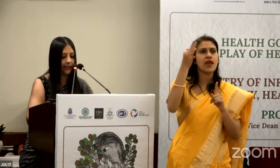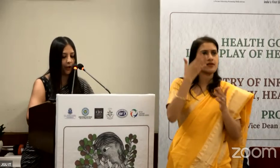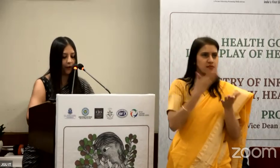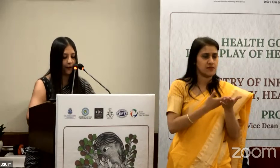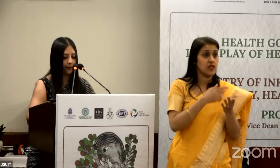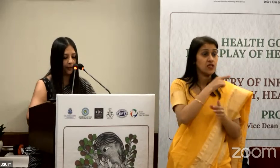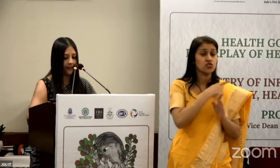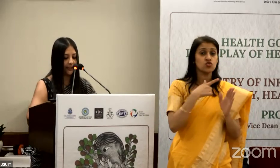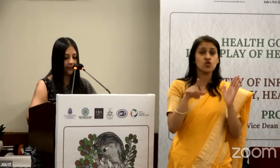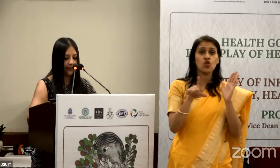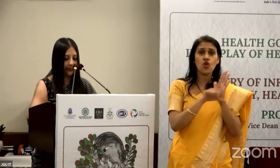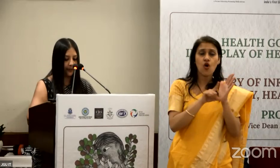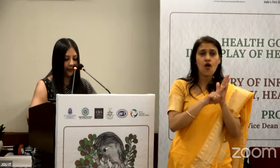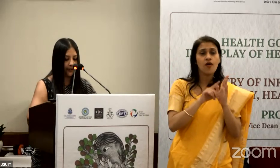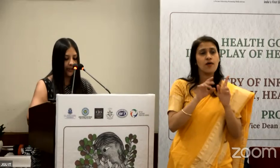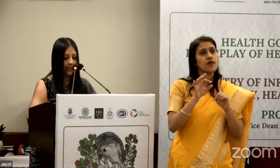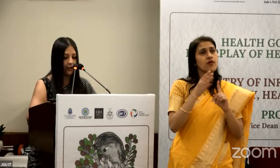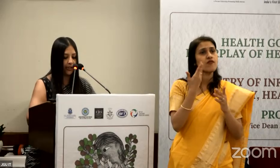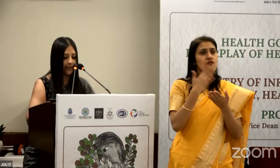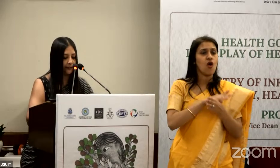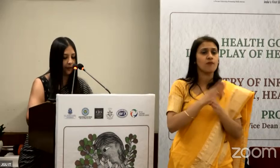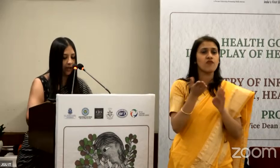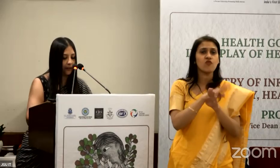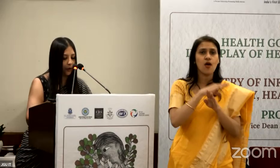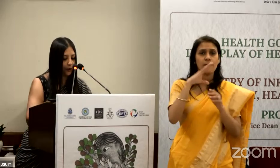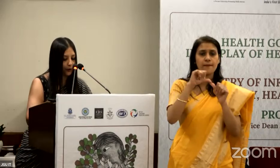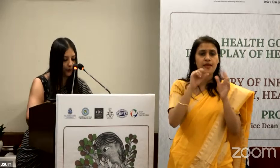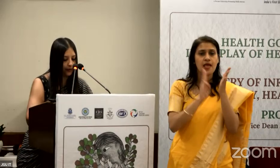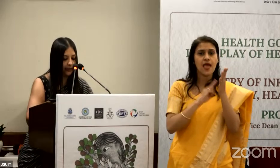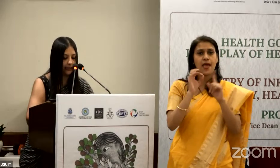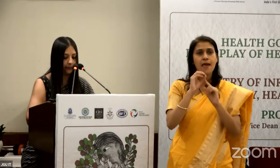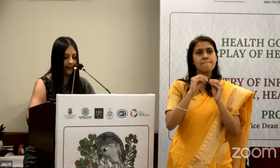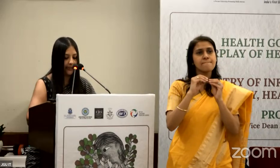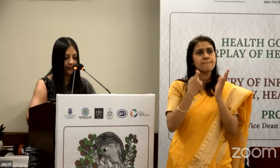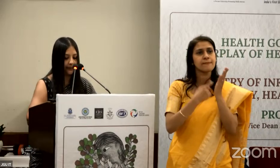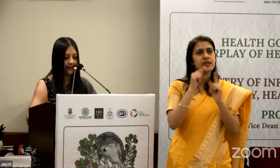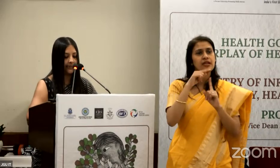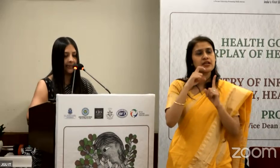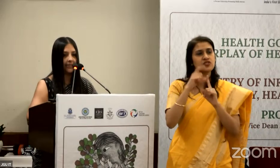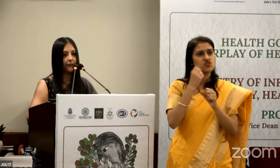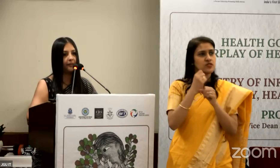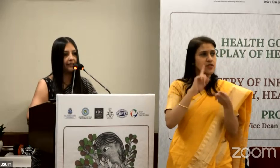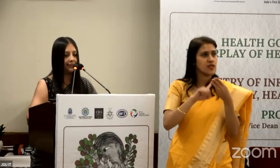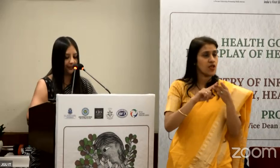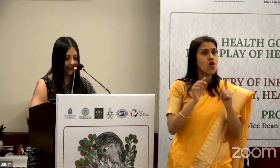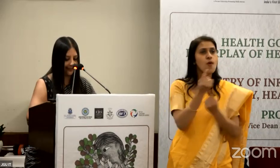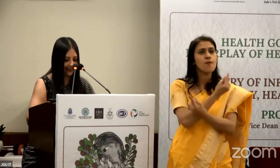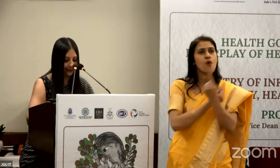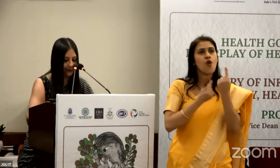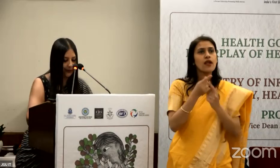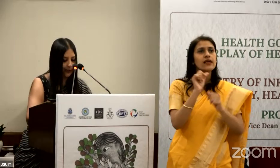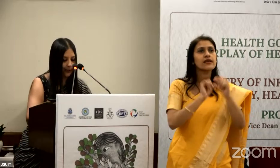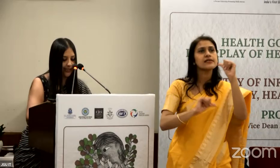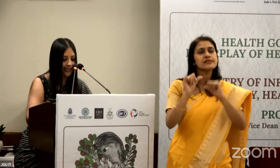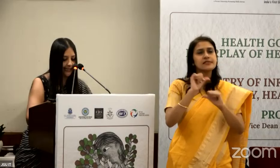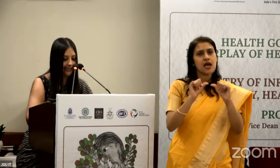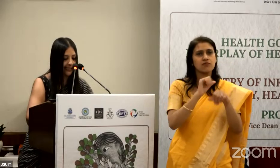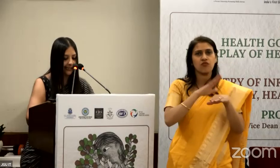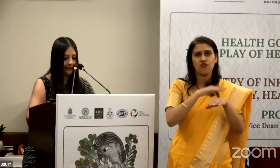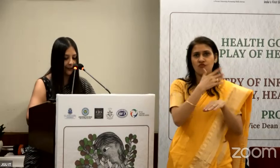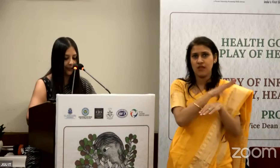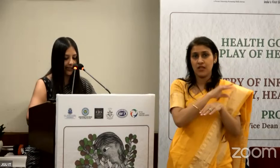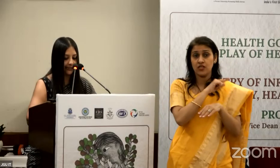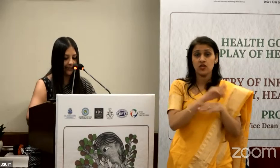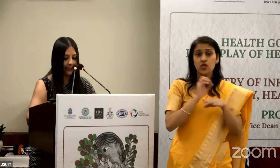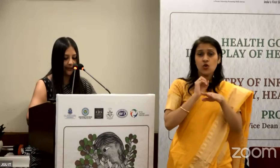PhD in law from University of Cambridge, a JD from Harvard Law School, and a BA in political science from McGill University. She has